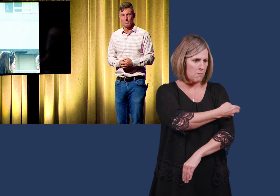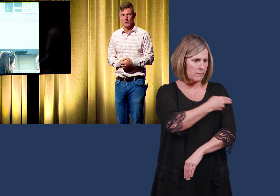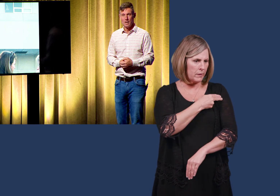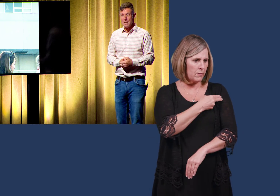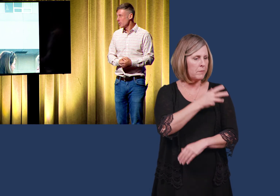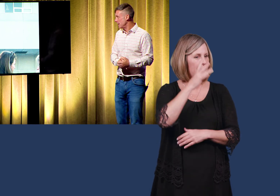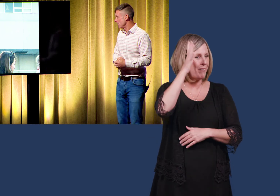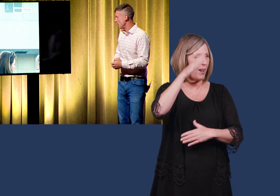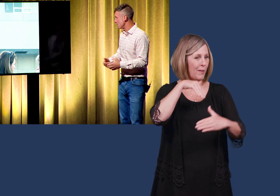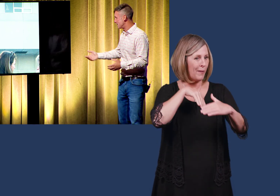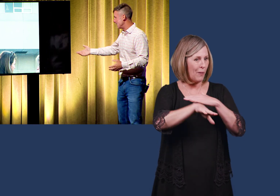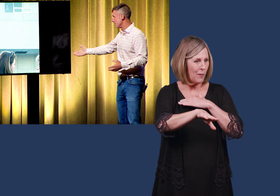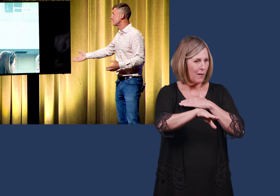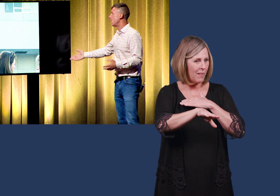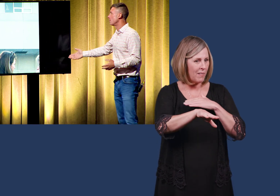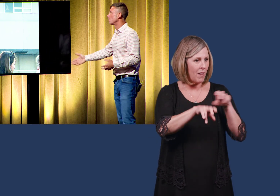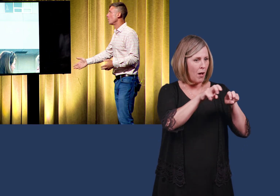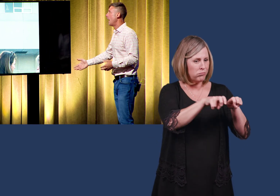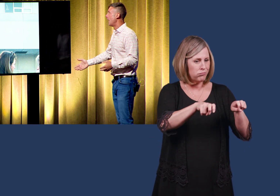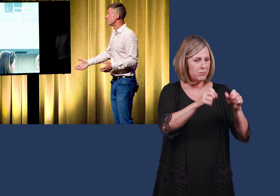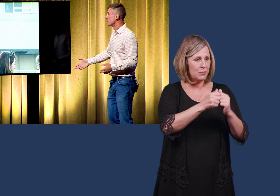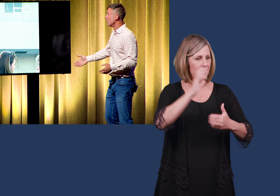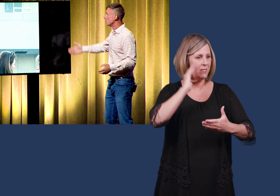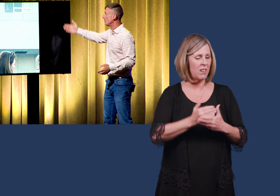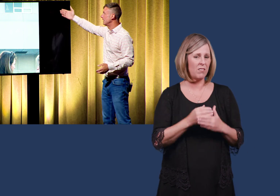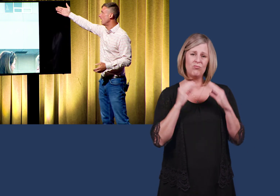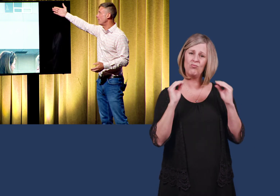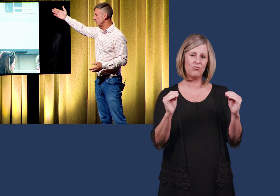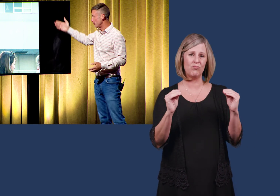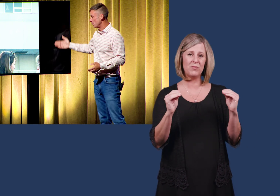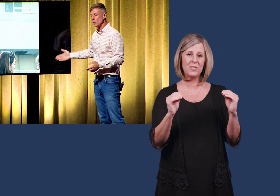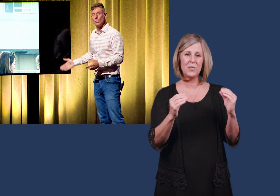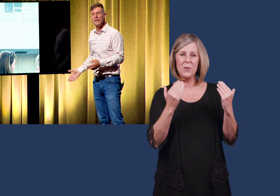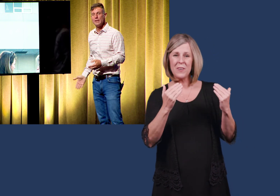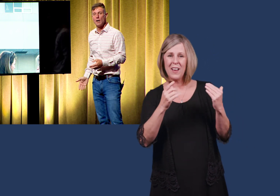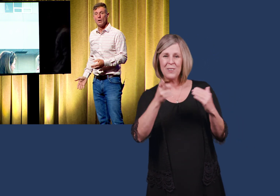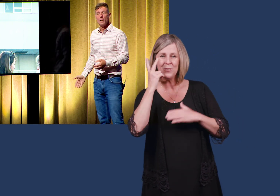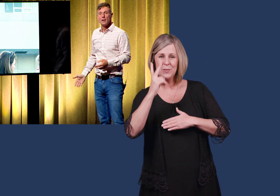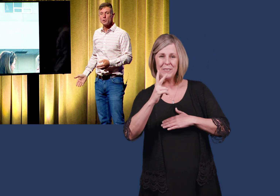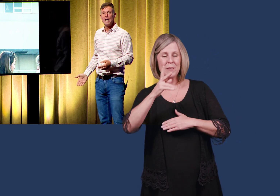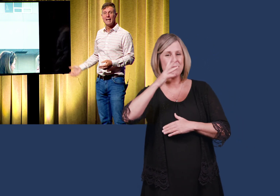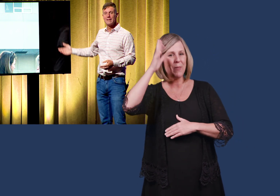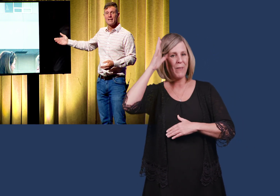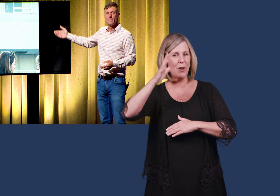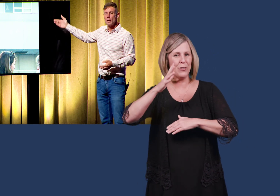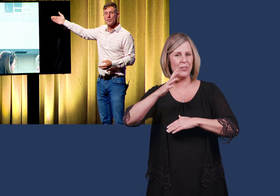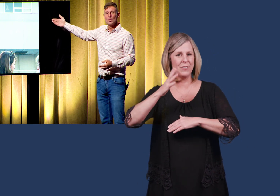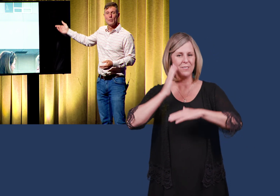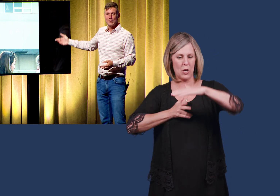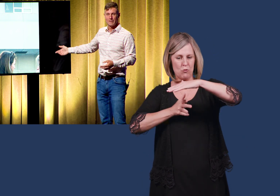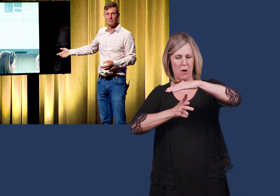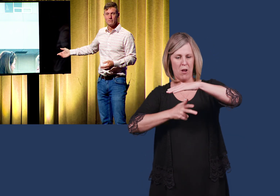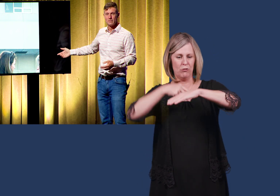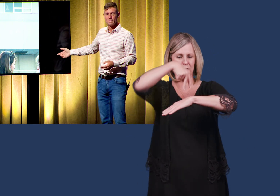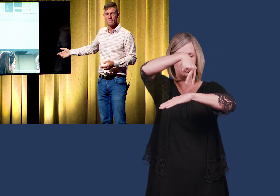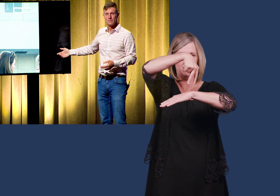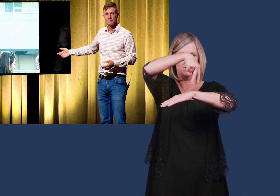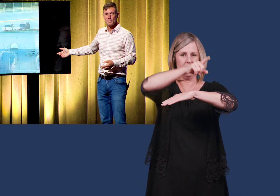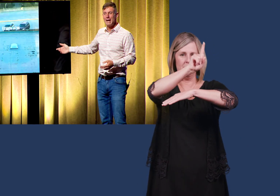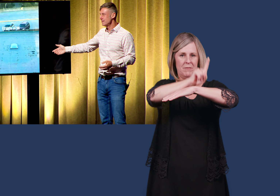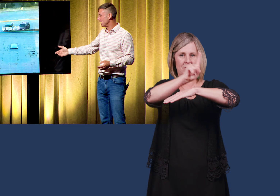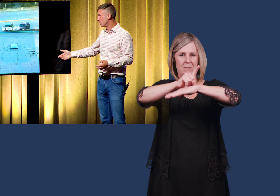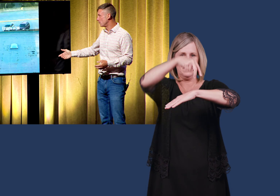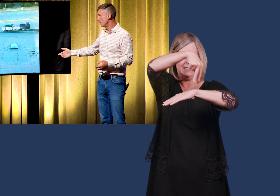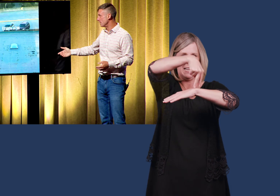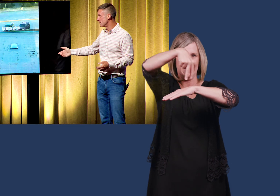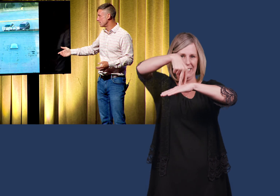him. So here they are standing on the top of a garage, looking up at him through a window, trying to let him know that they're with him.